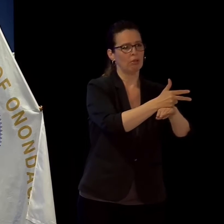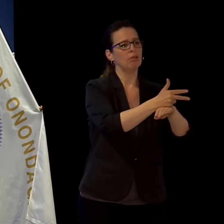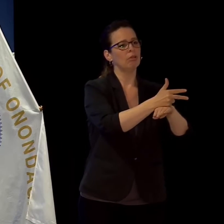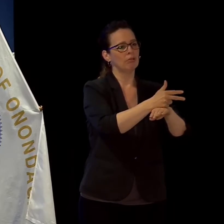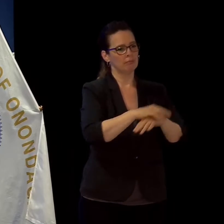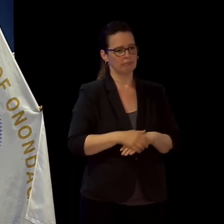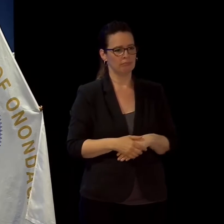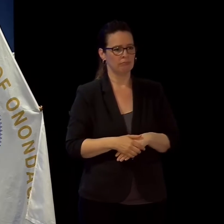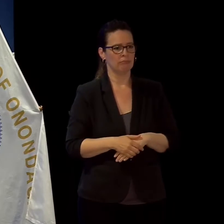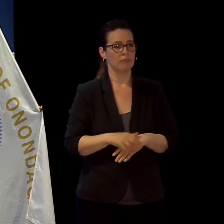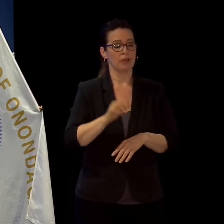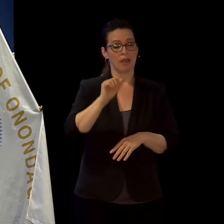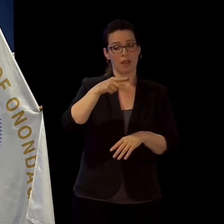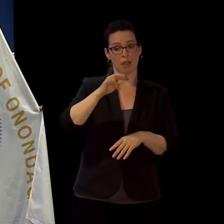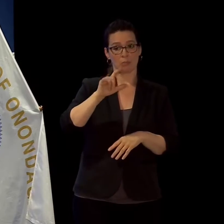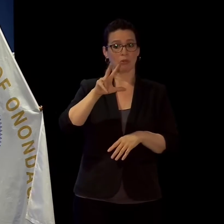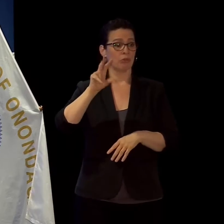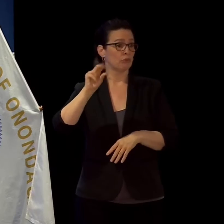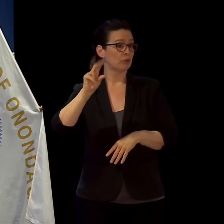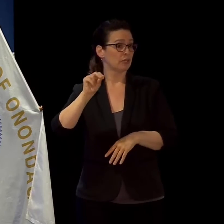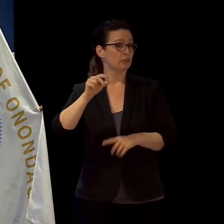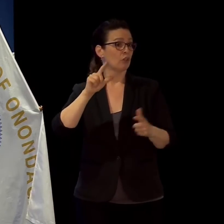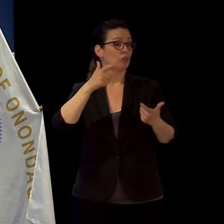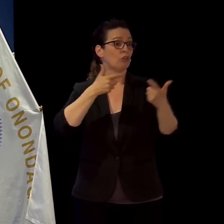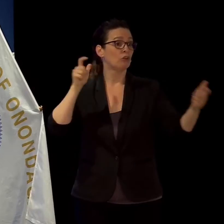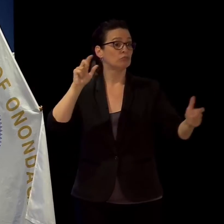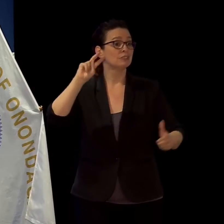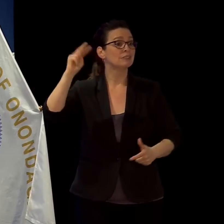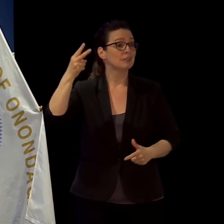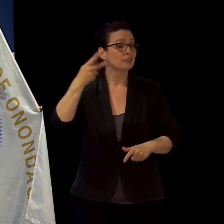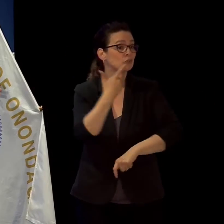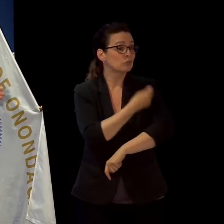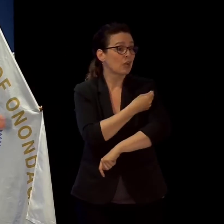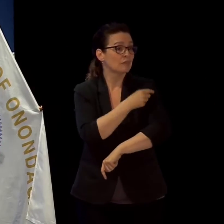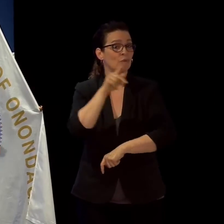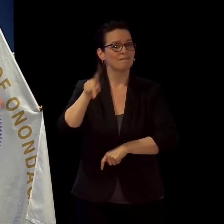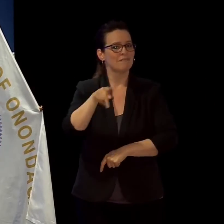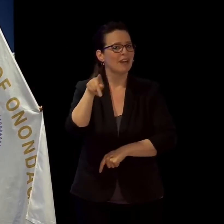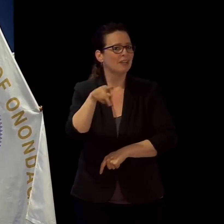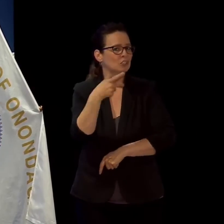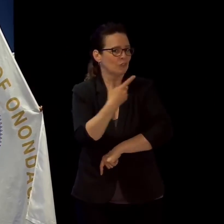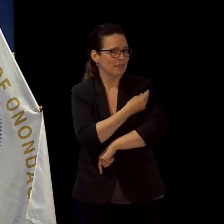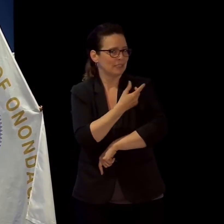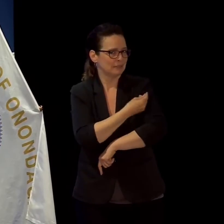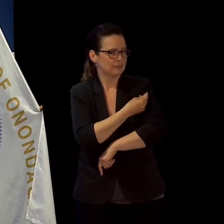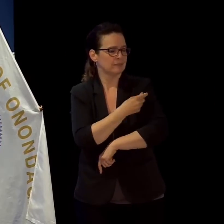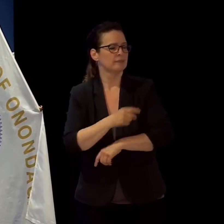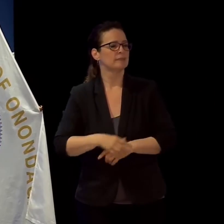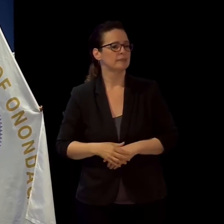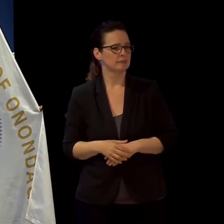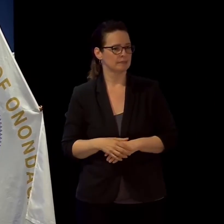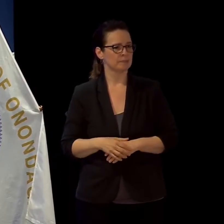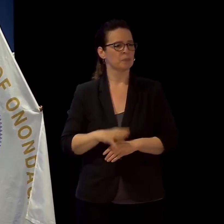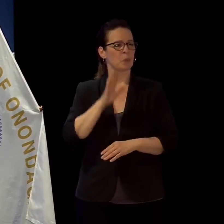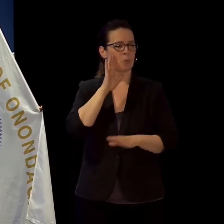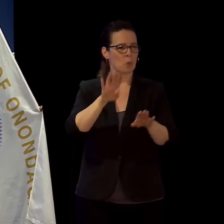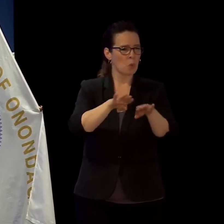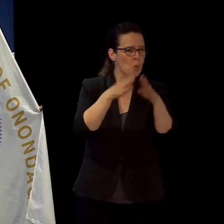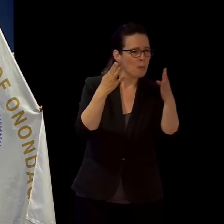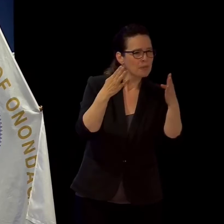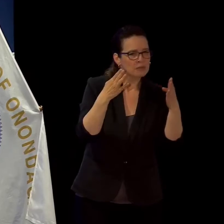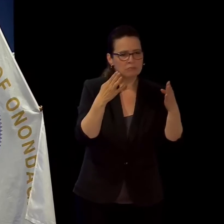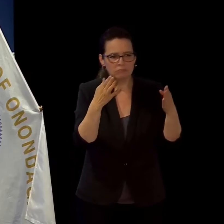My guess is we have a large second shot day for Pfizer. So we'll open up Pfizer appointments in a big way to see what the